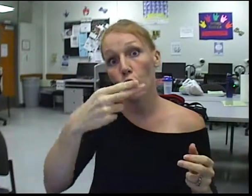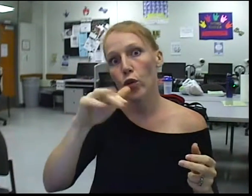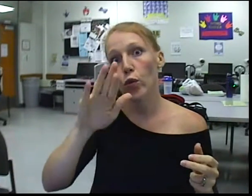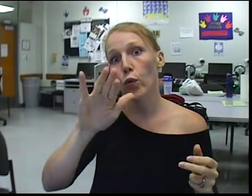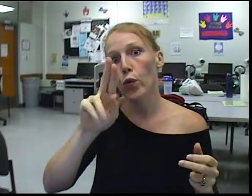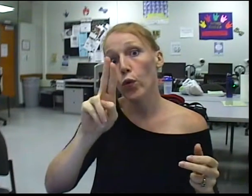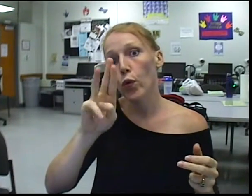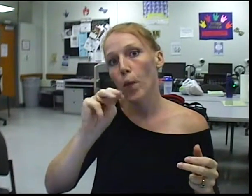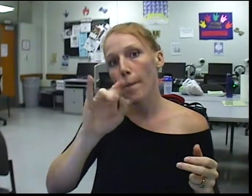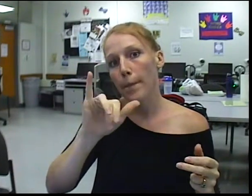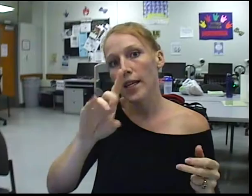We'll look at that a little more in a bit.